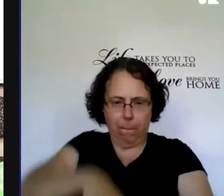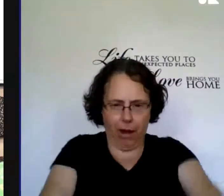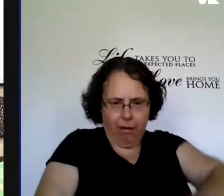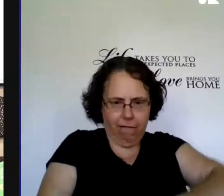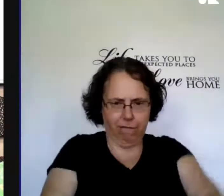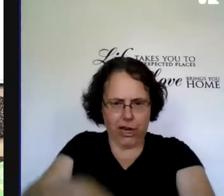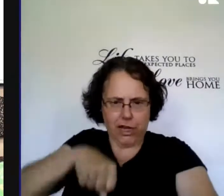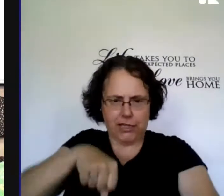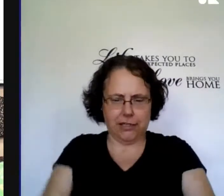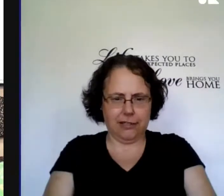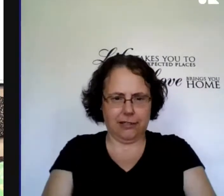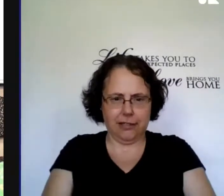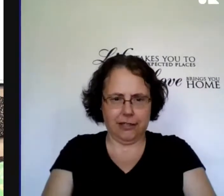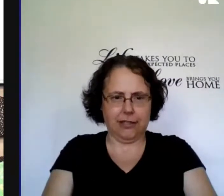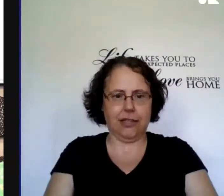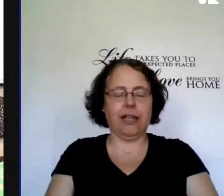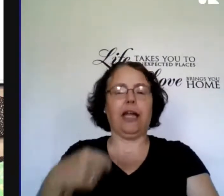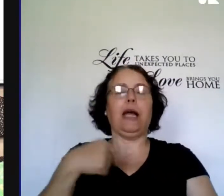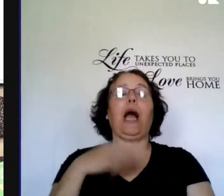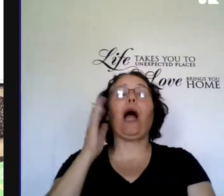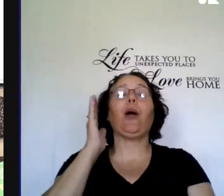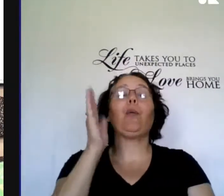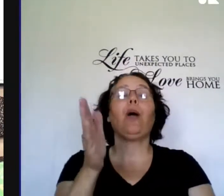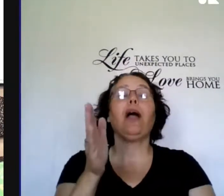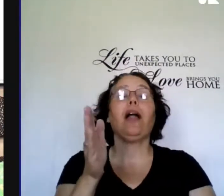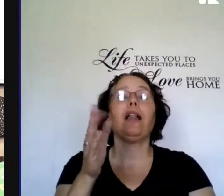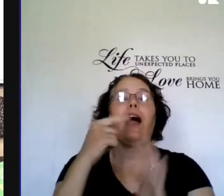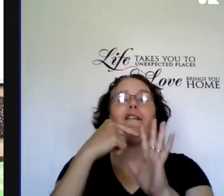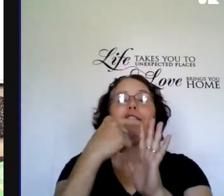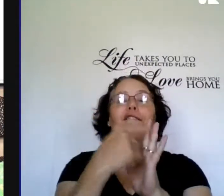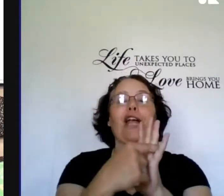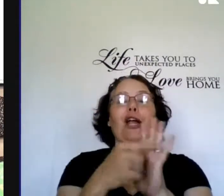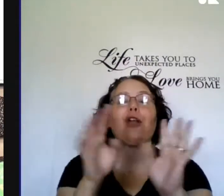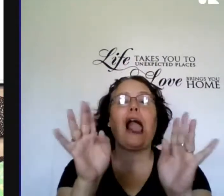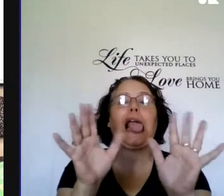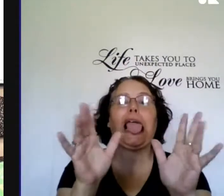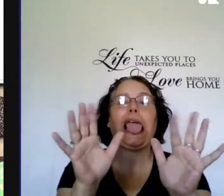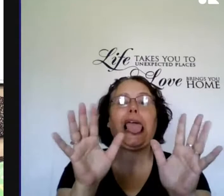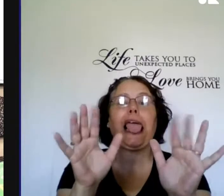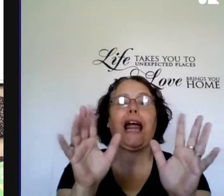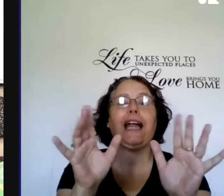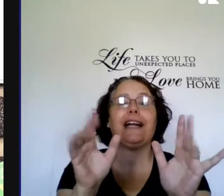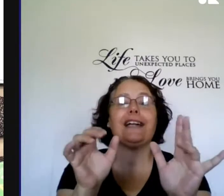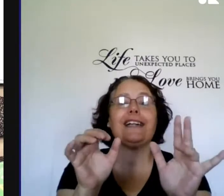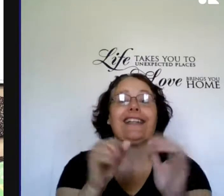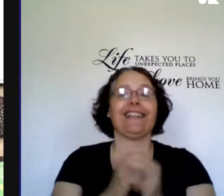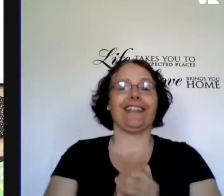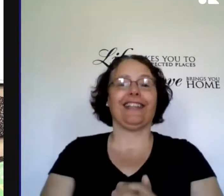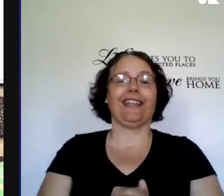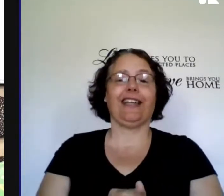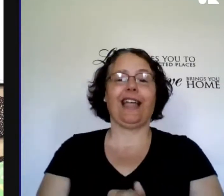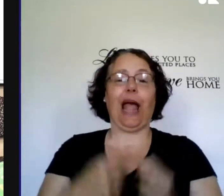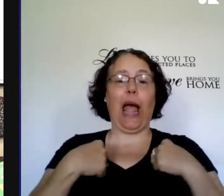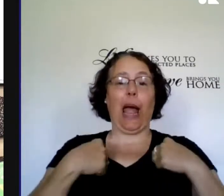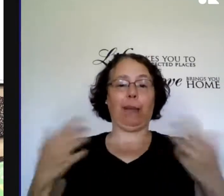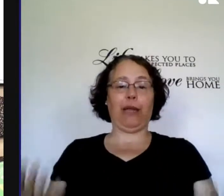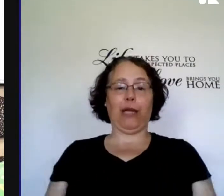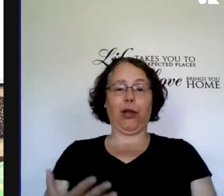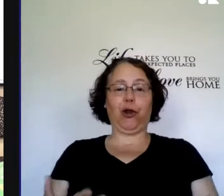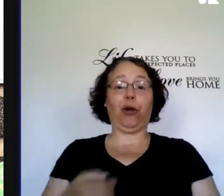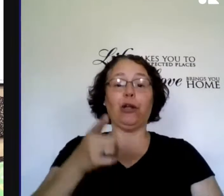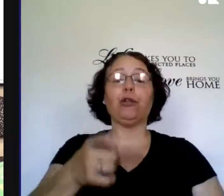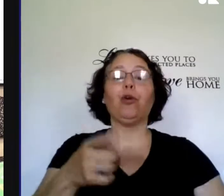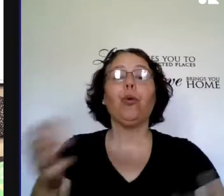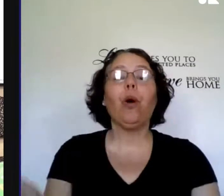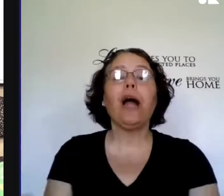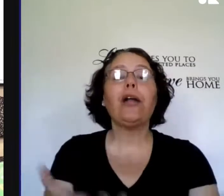my feet. I'm gonna wiggle my fingers. I am here and